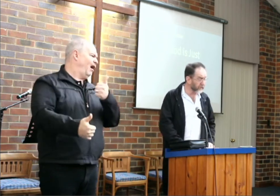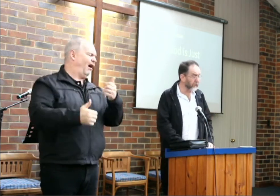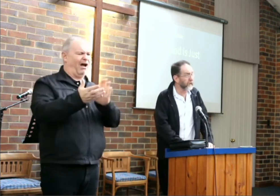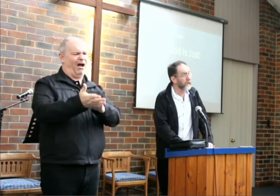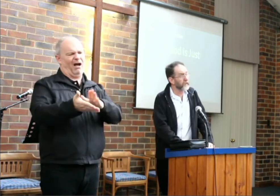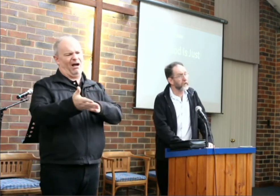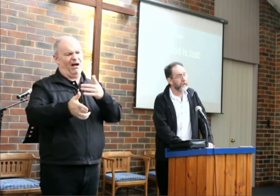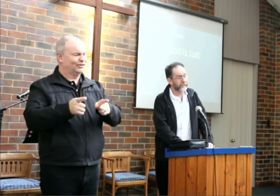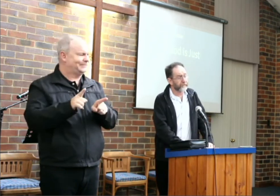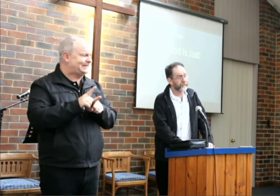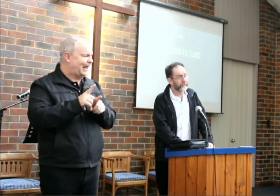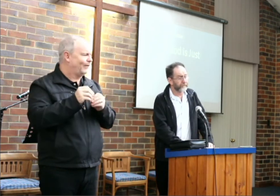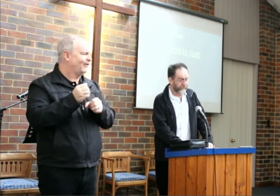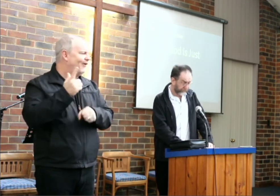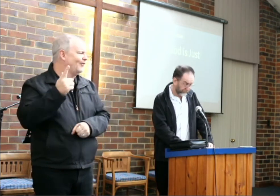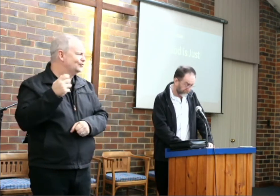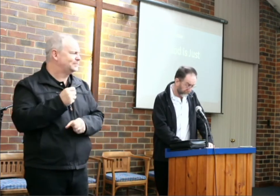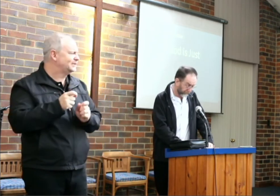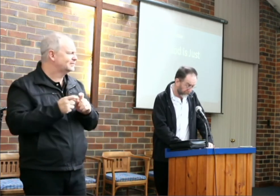And it should be like that with God.